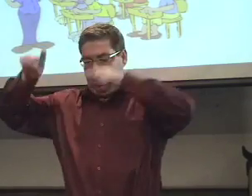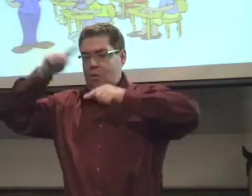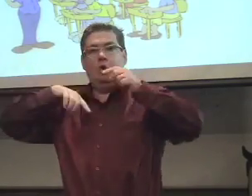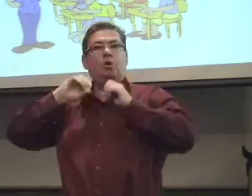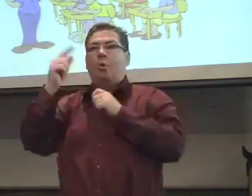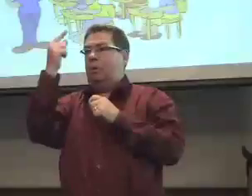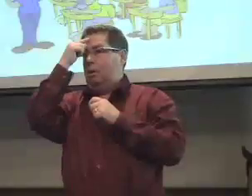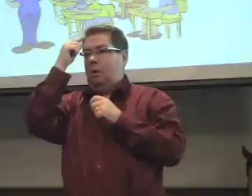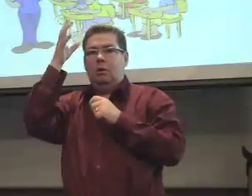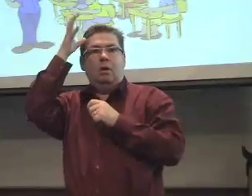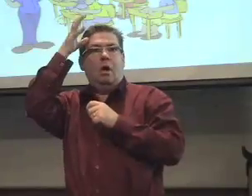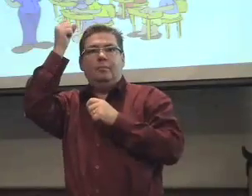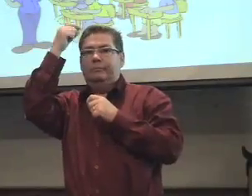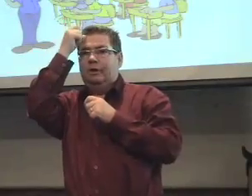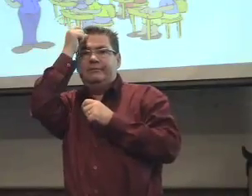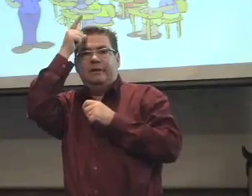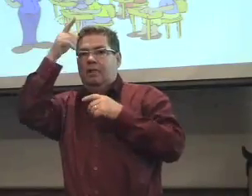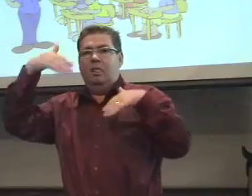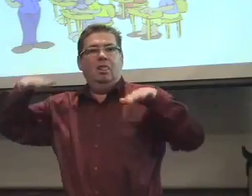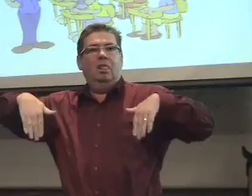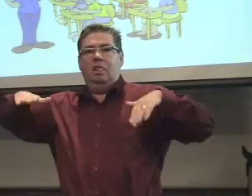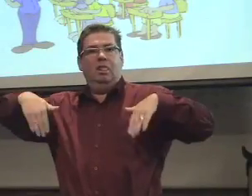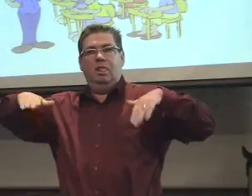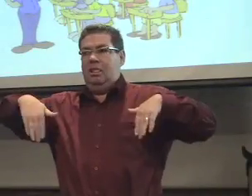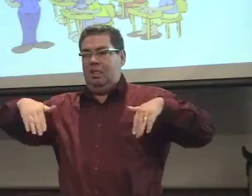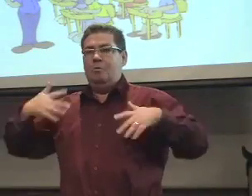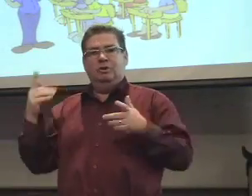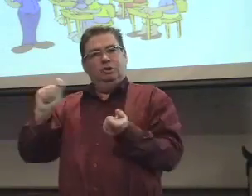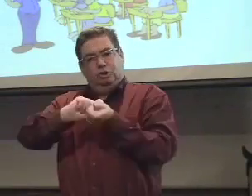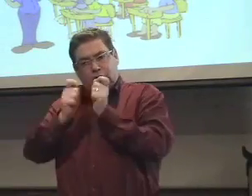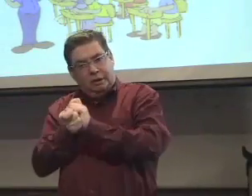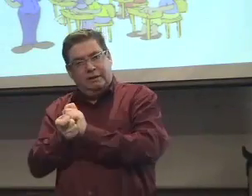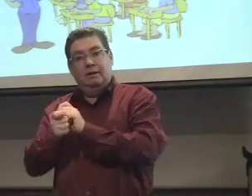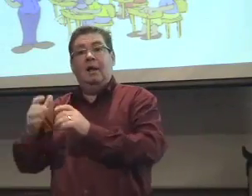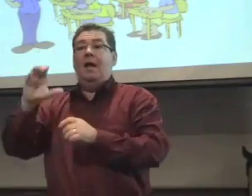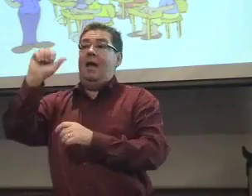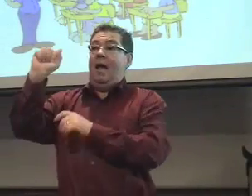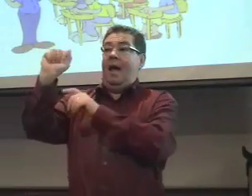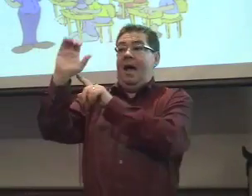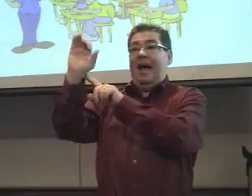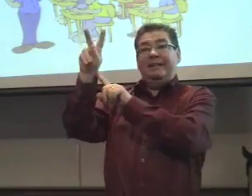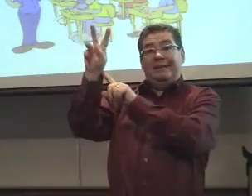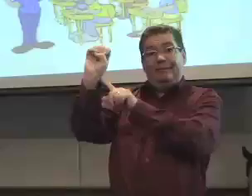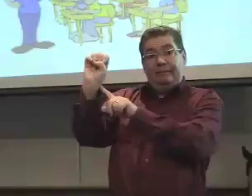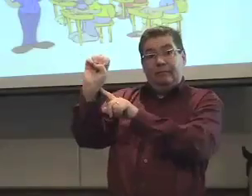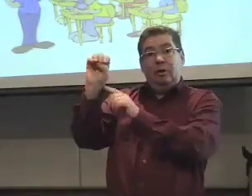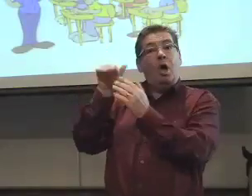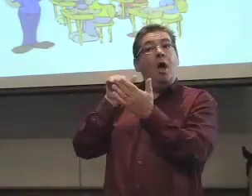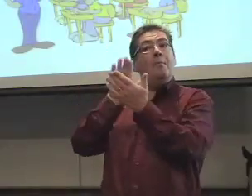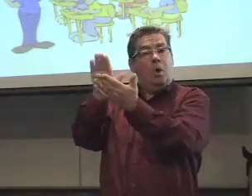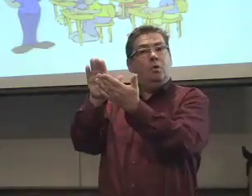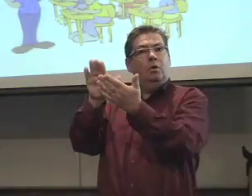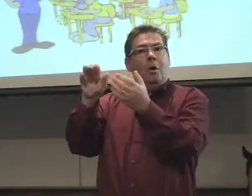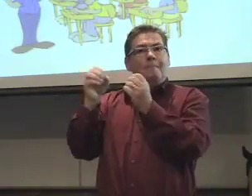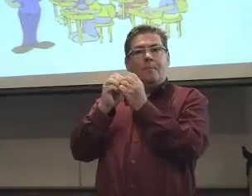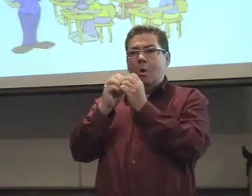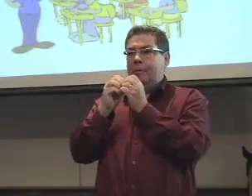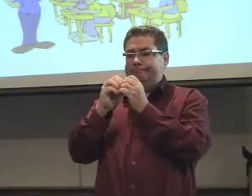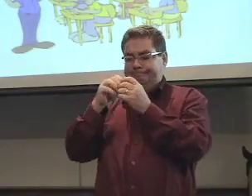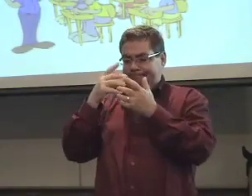what we want. So this active approach is exactly that. It's active. It's not passive.